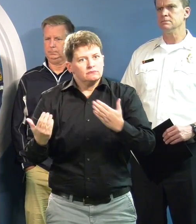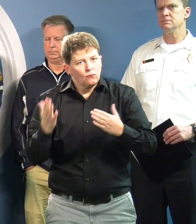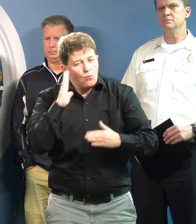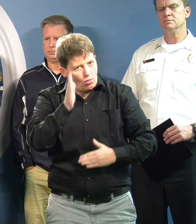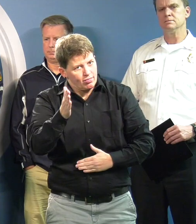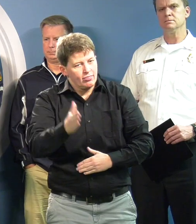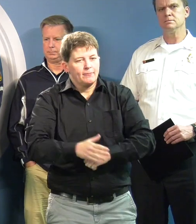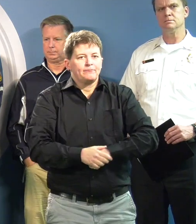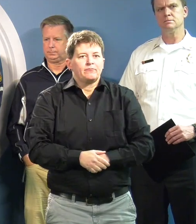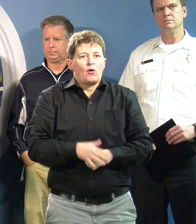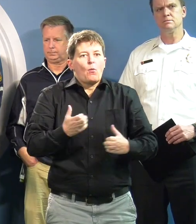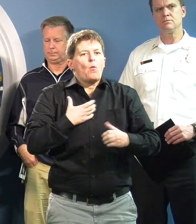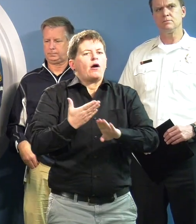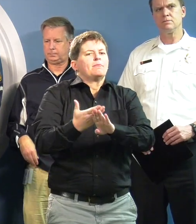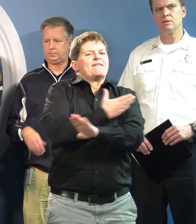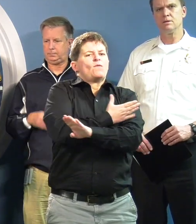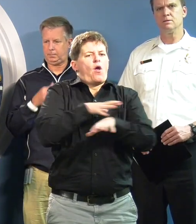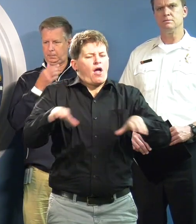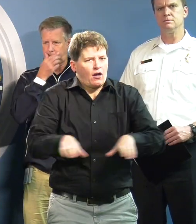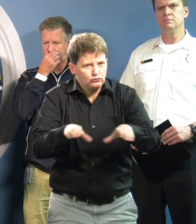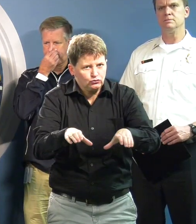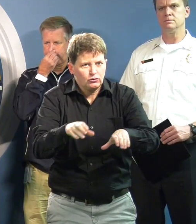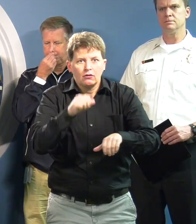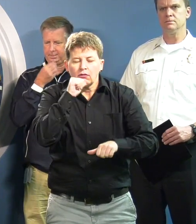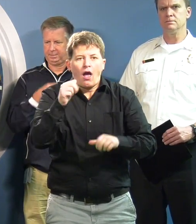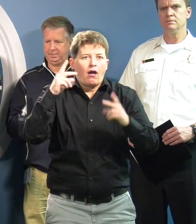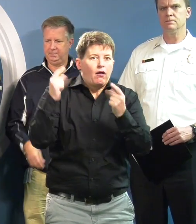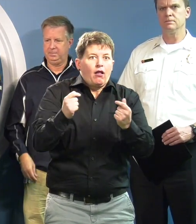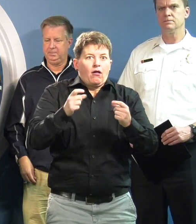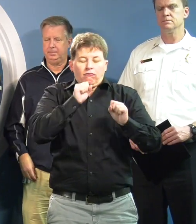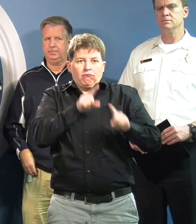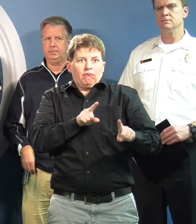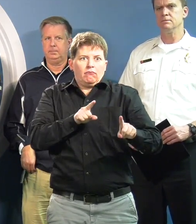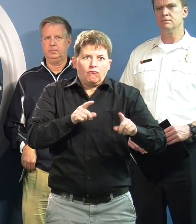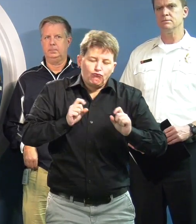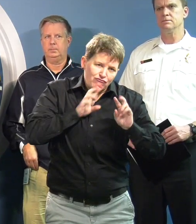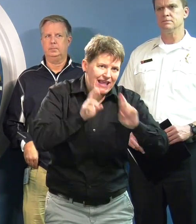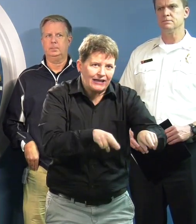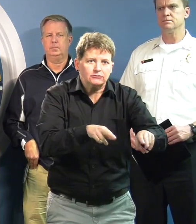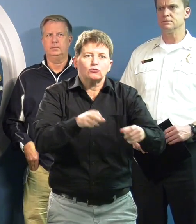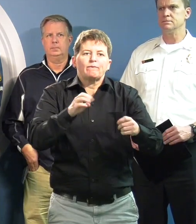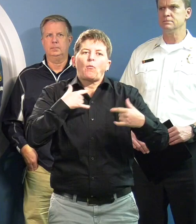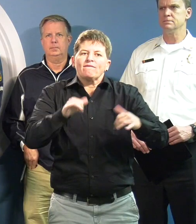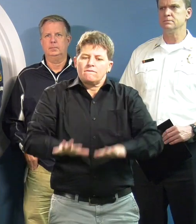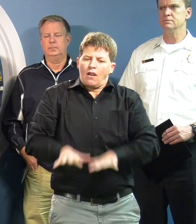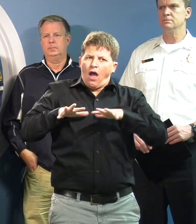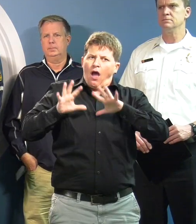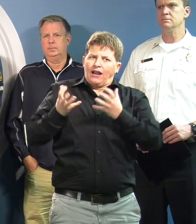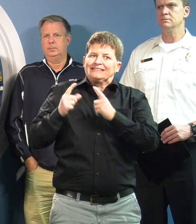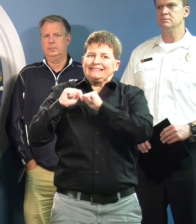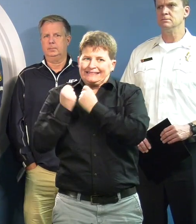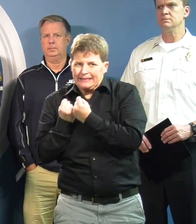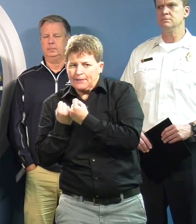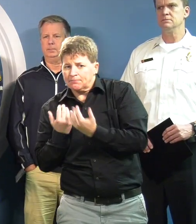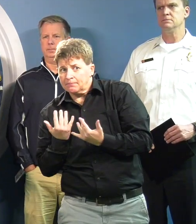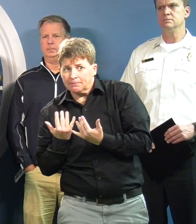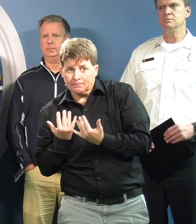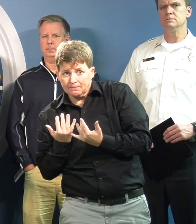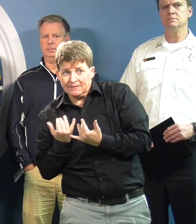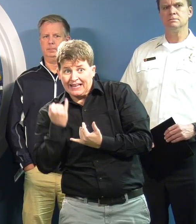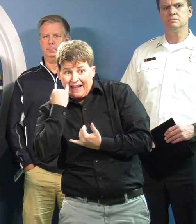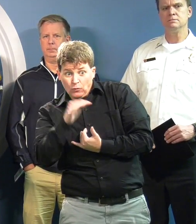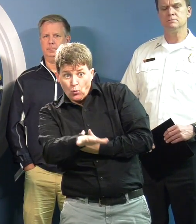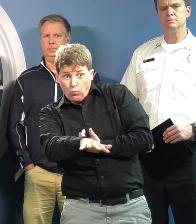we currently have floodwater rescue teams on standby. They are strategically staged throughout the city to respond to any high water